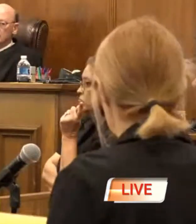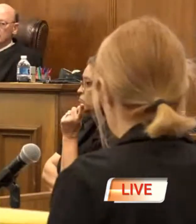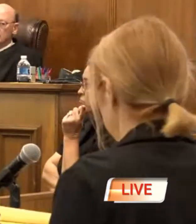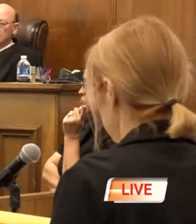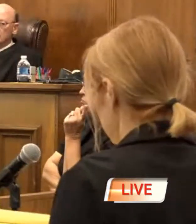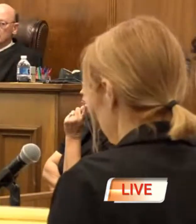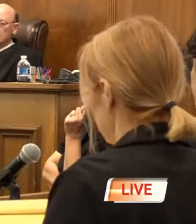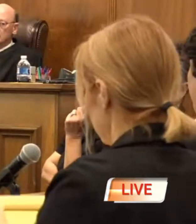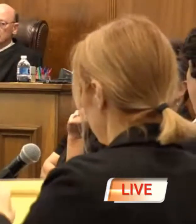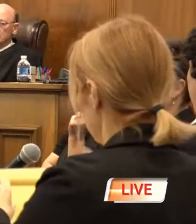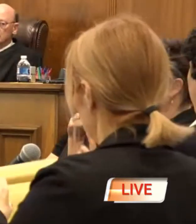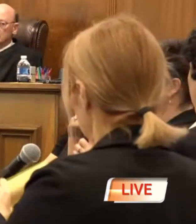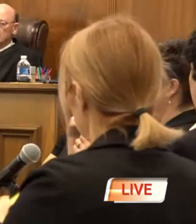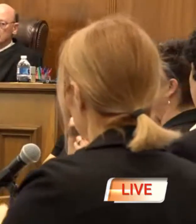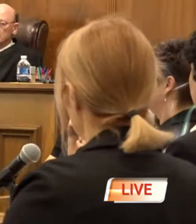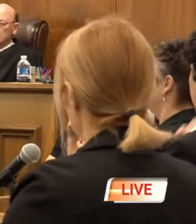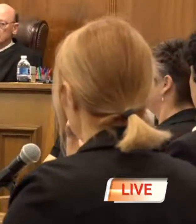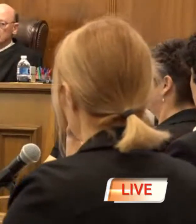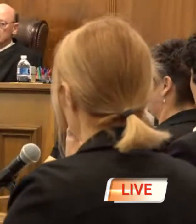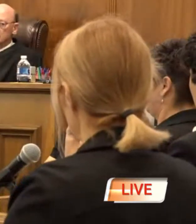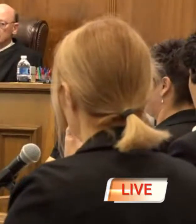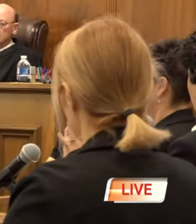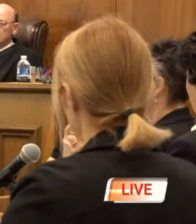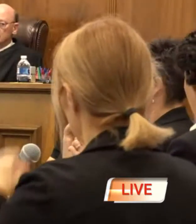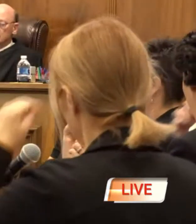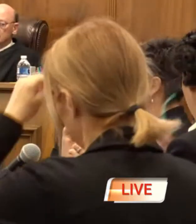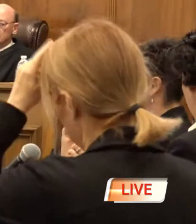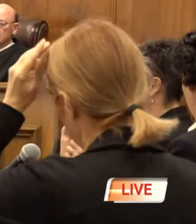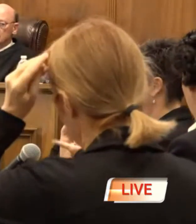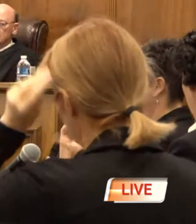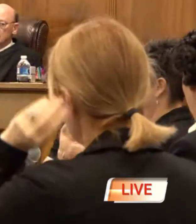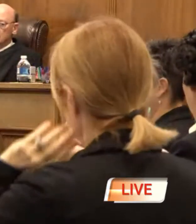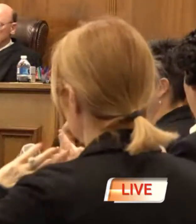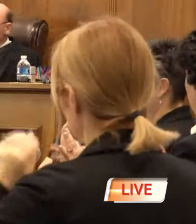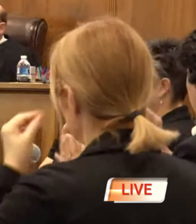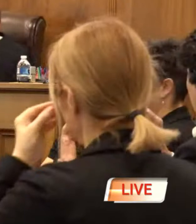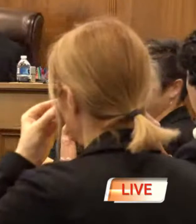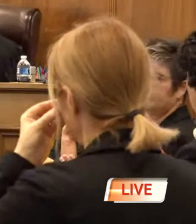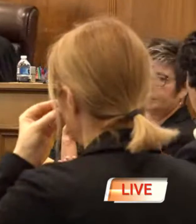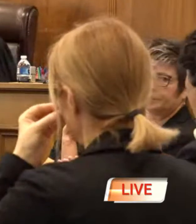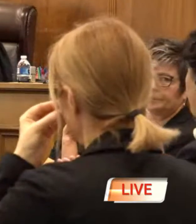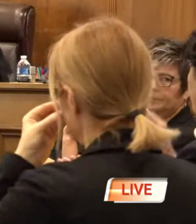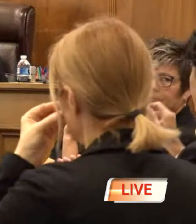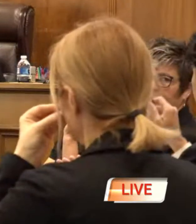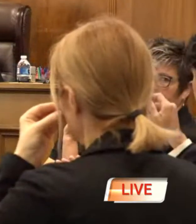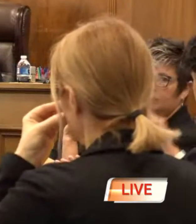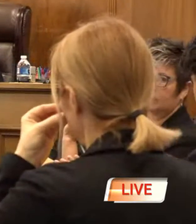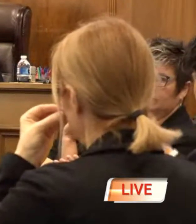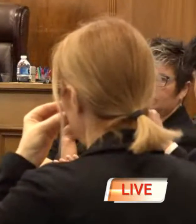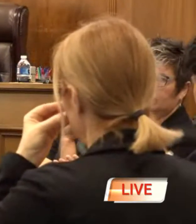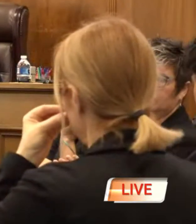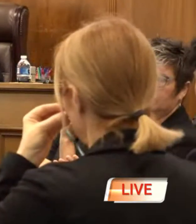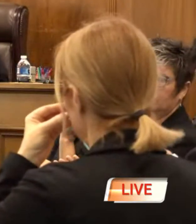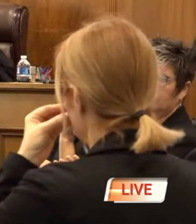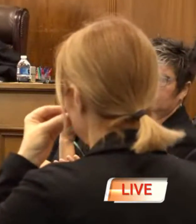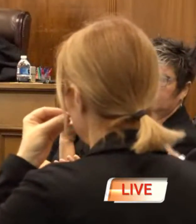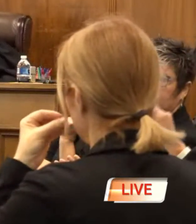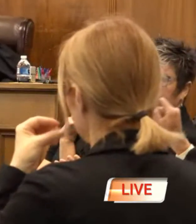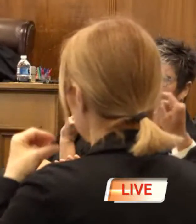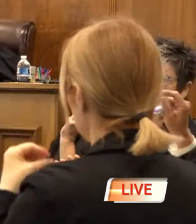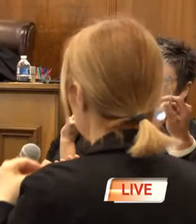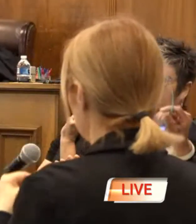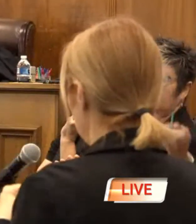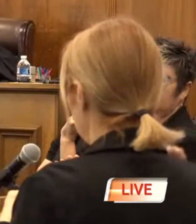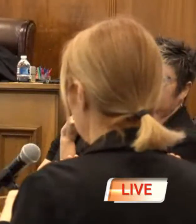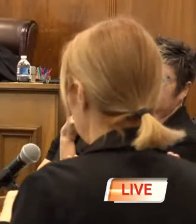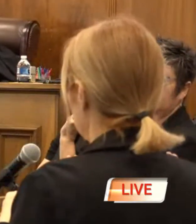Okay, I'm just getting a clarification. I'm being told that that Crystal has said